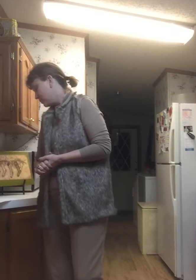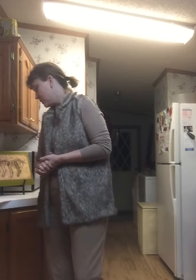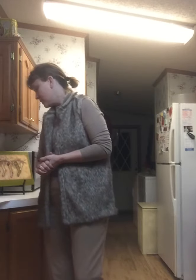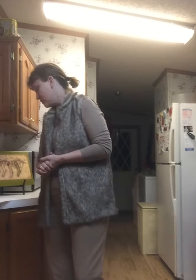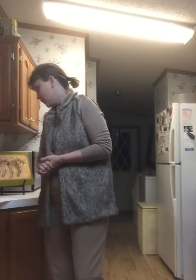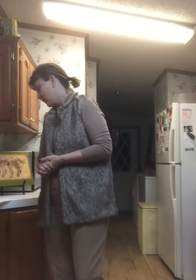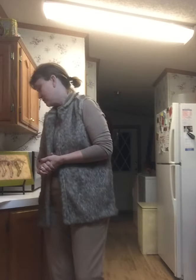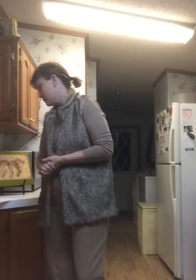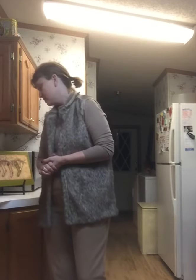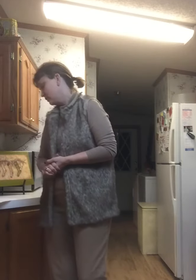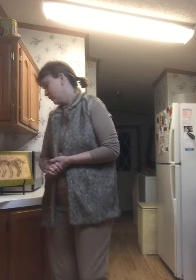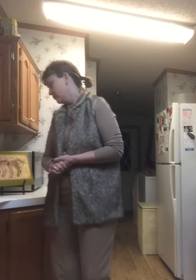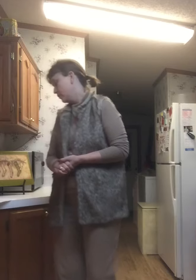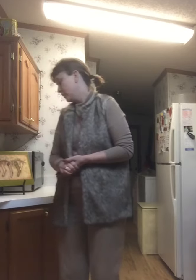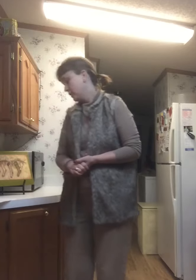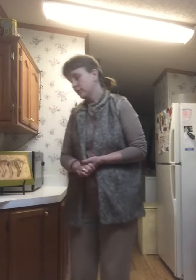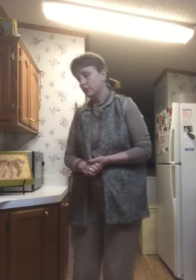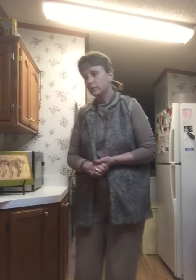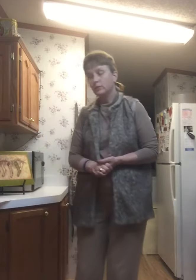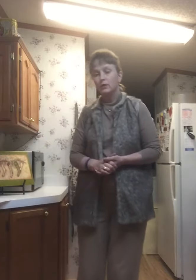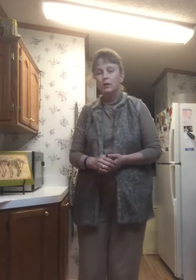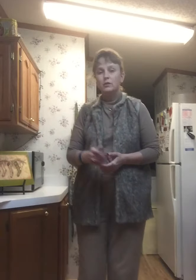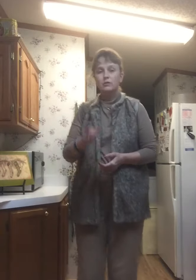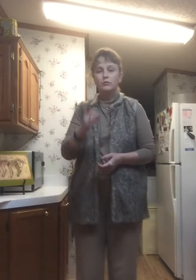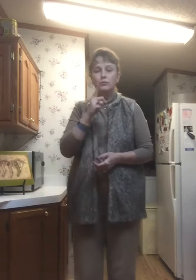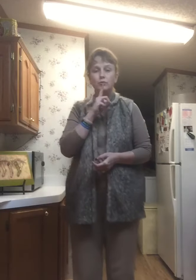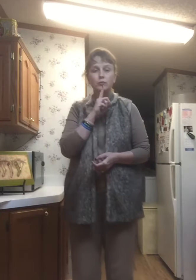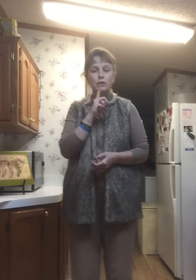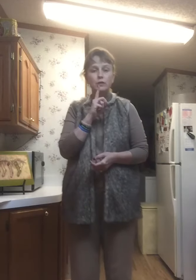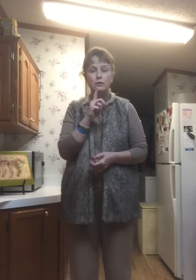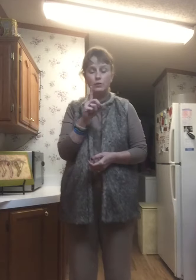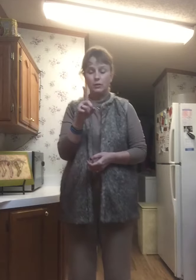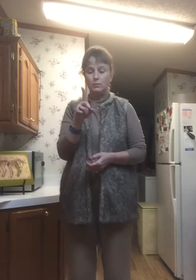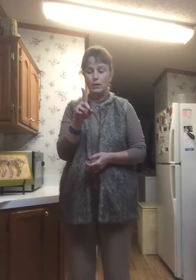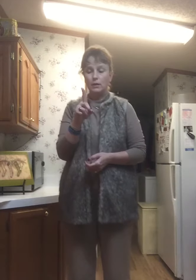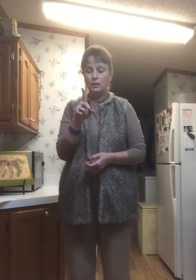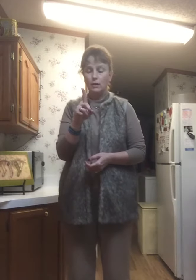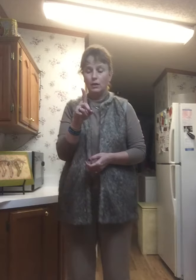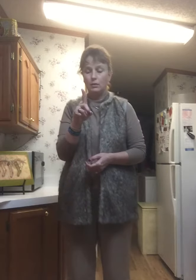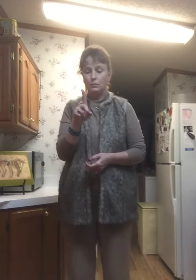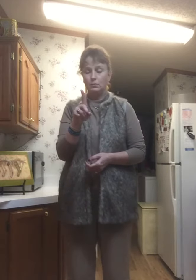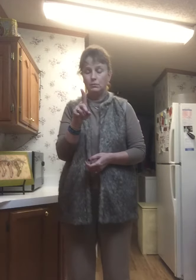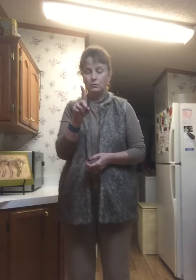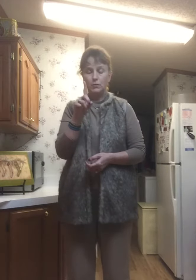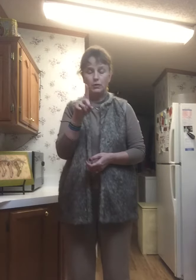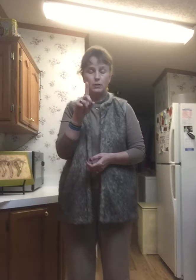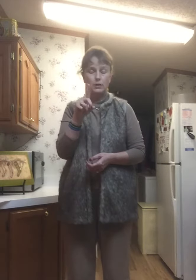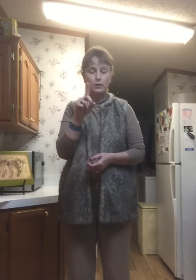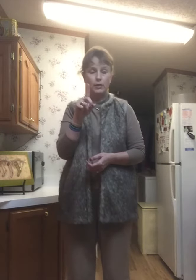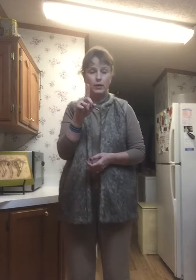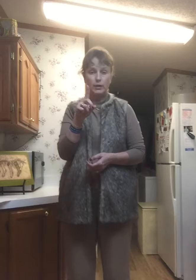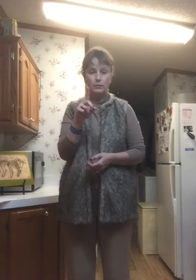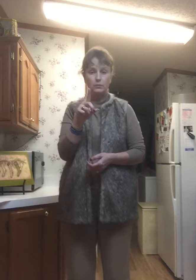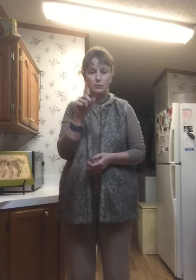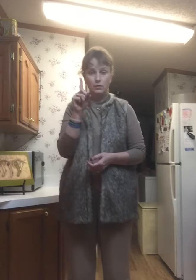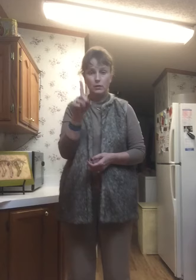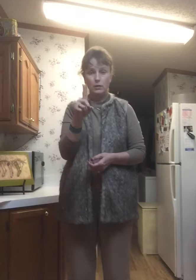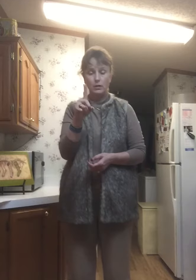Truly he taught us to love one another. So for truly, you're going to make, you're going to take your right hand